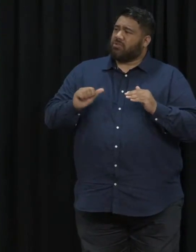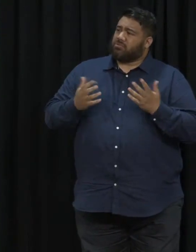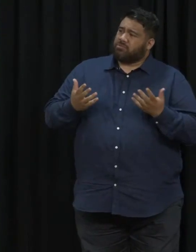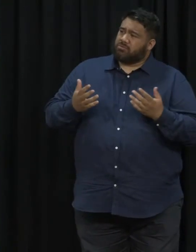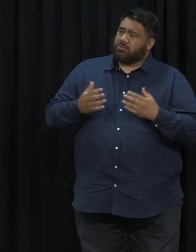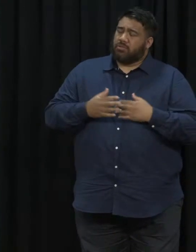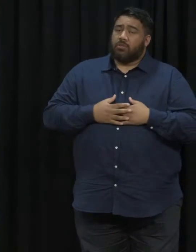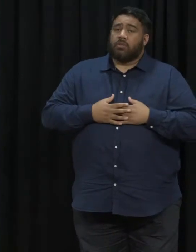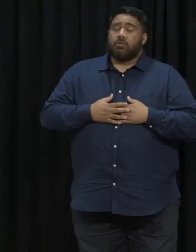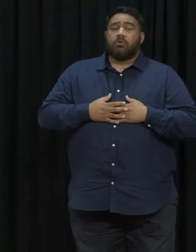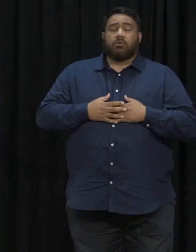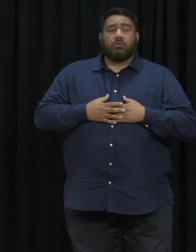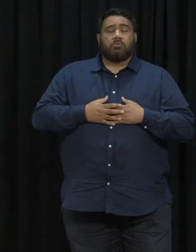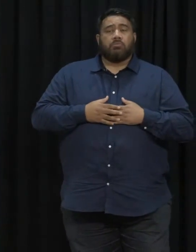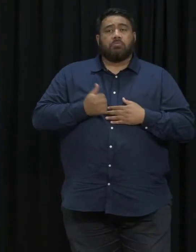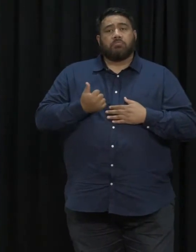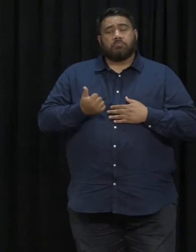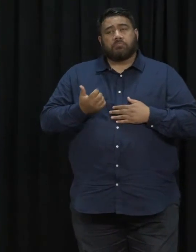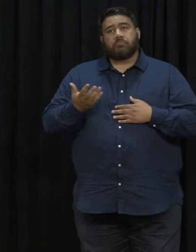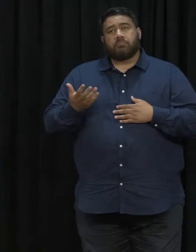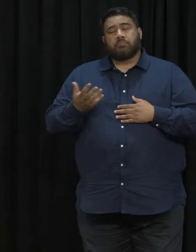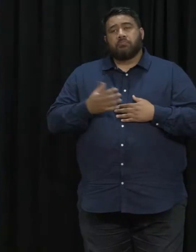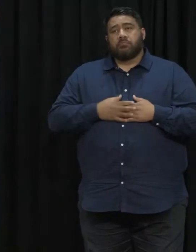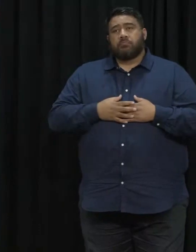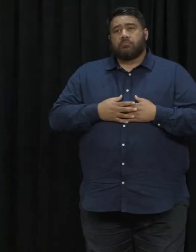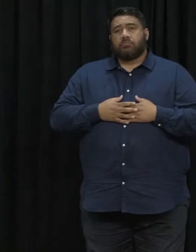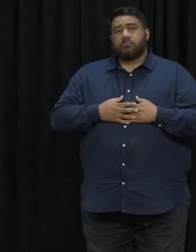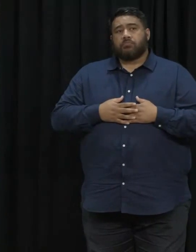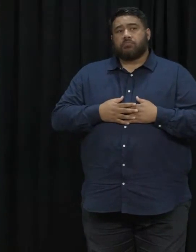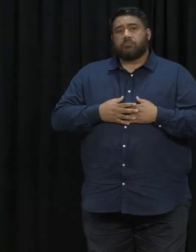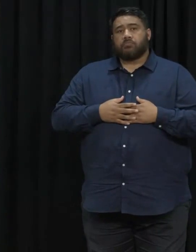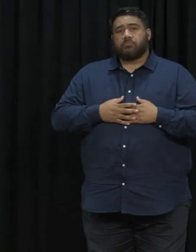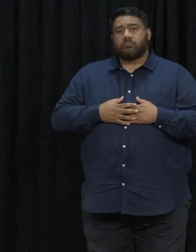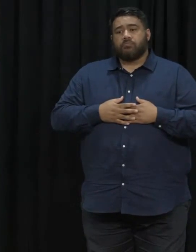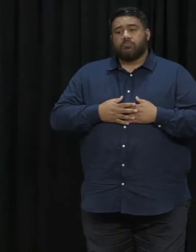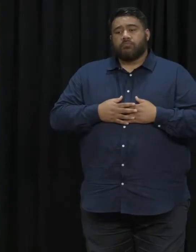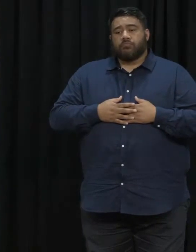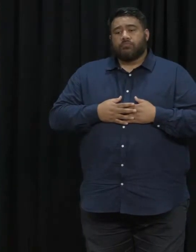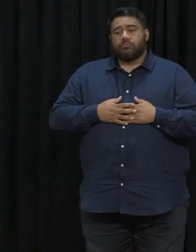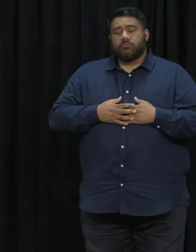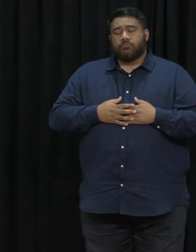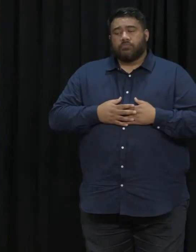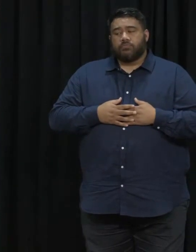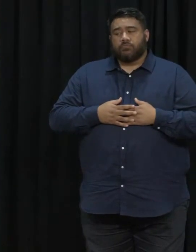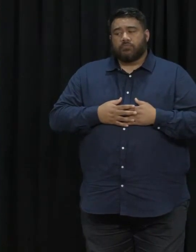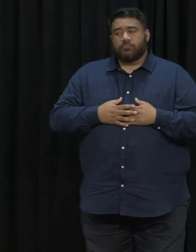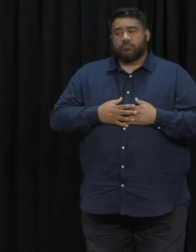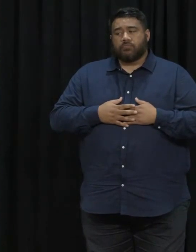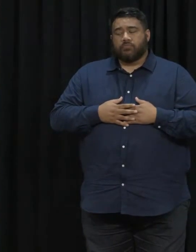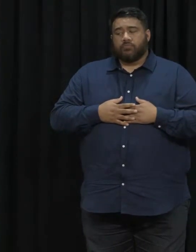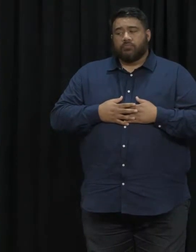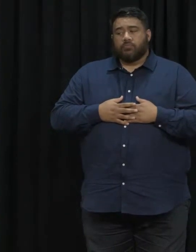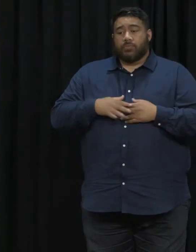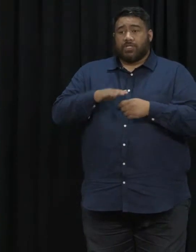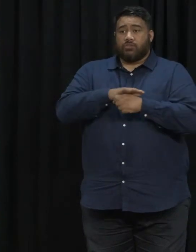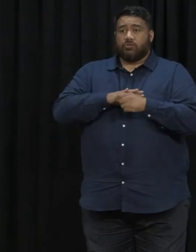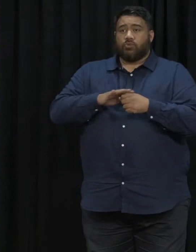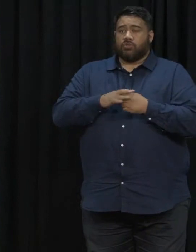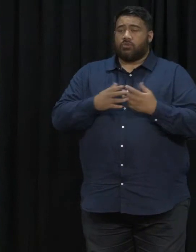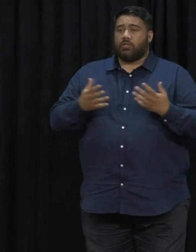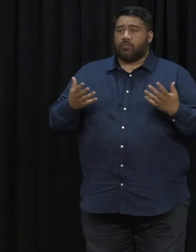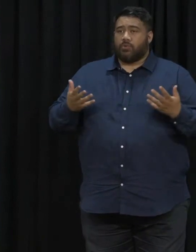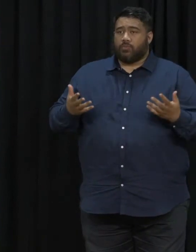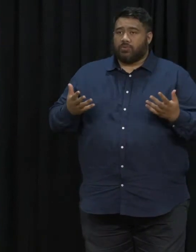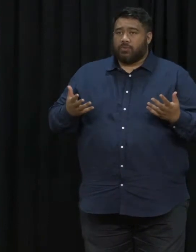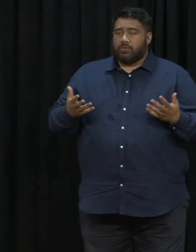money. Yeah, so look, one of the debates that we had, of course, is, we have, not a system in place